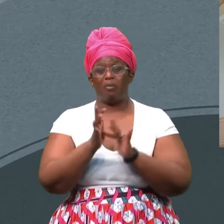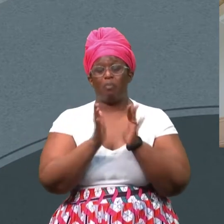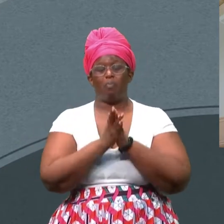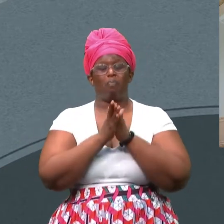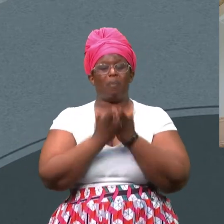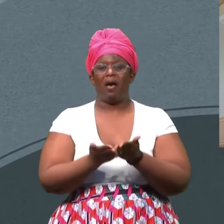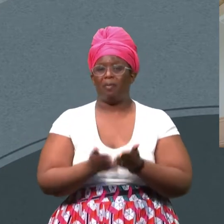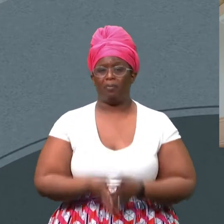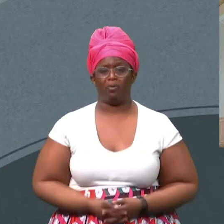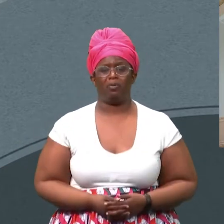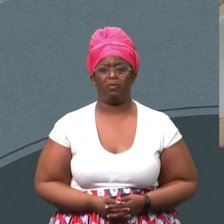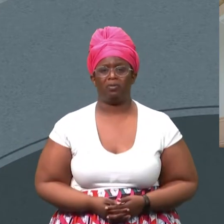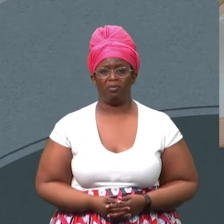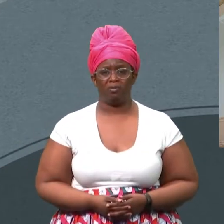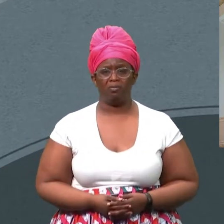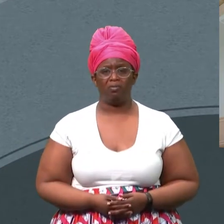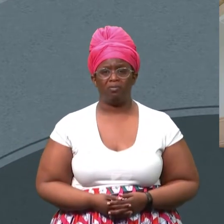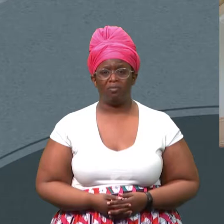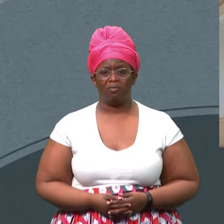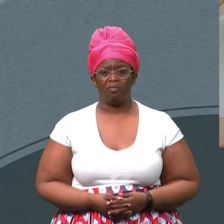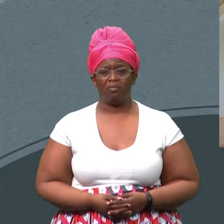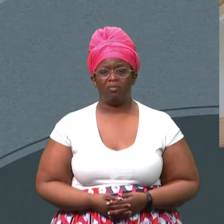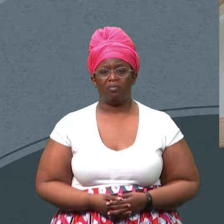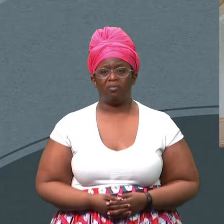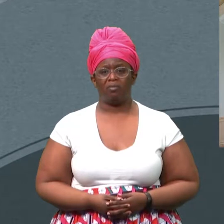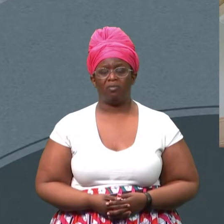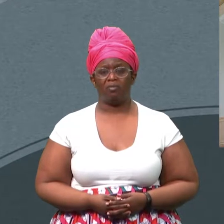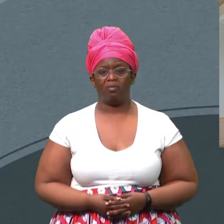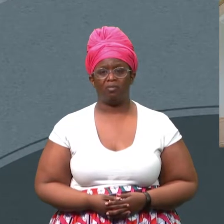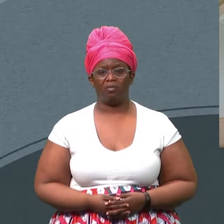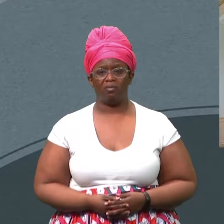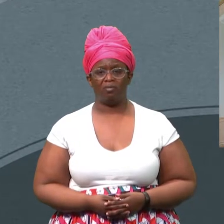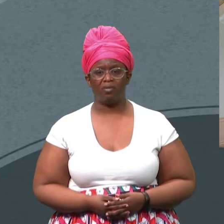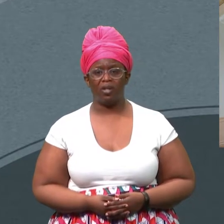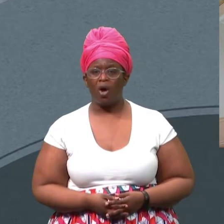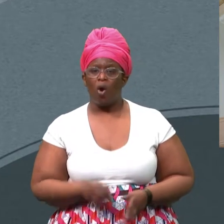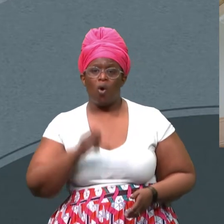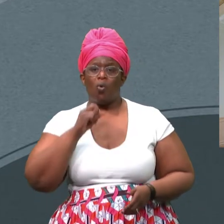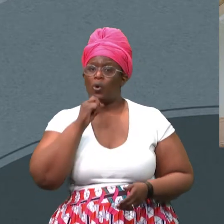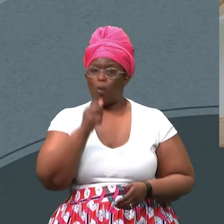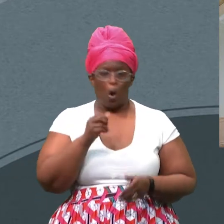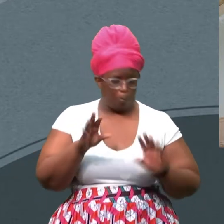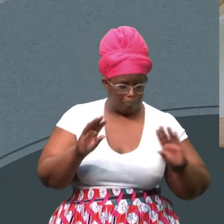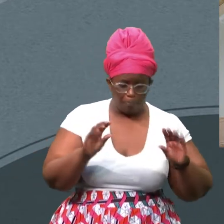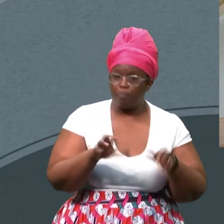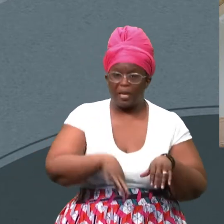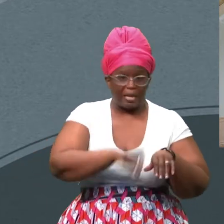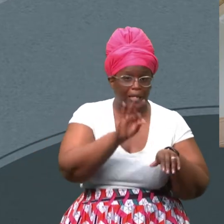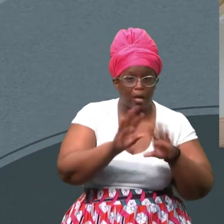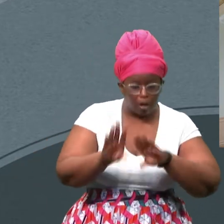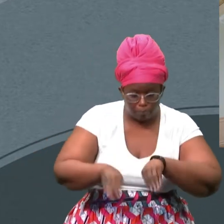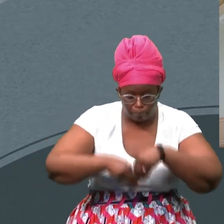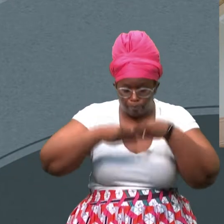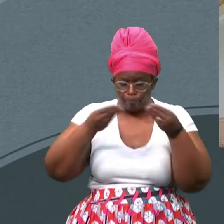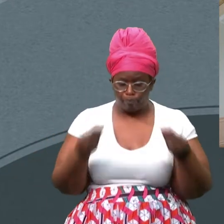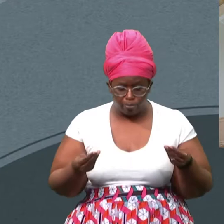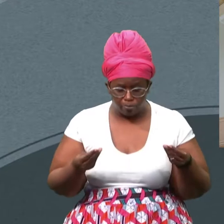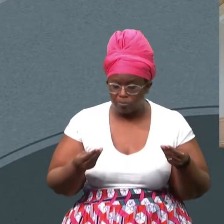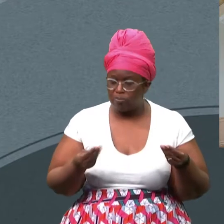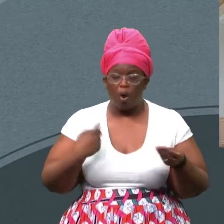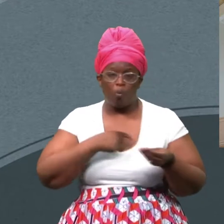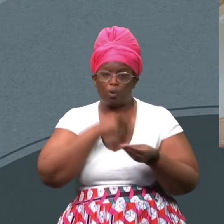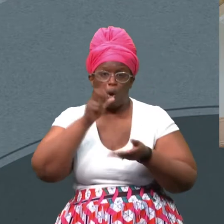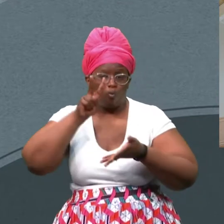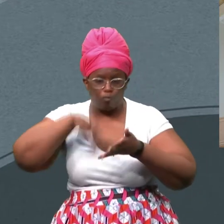our Bible, let alone reading it, let alone studying it. I think, y'all,